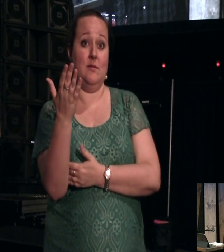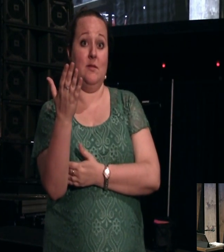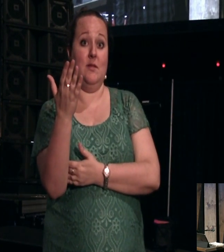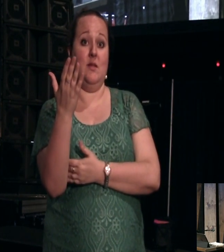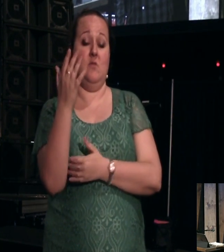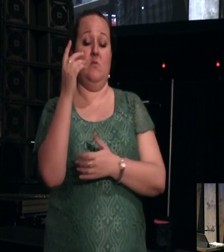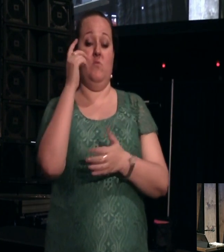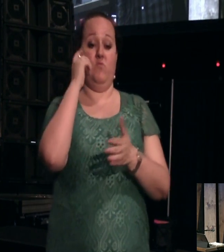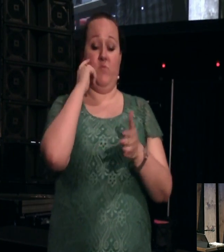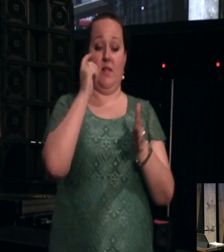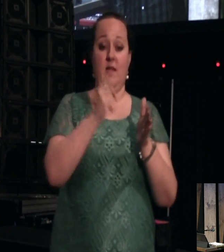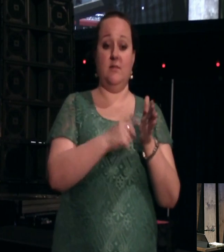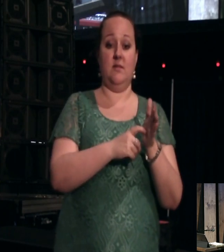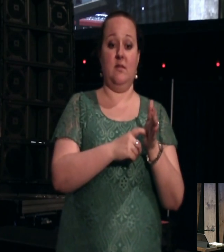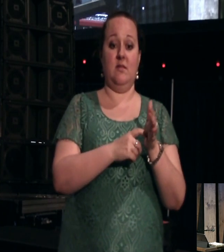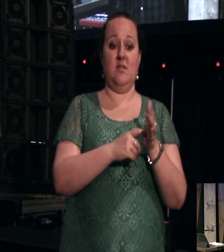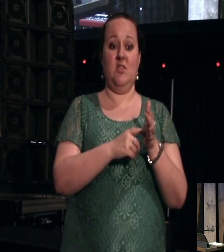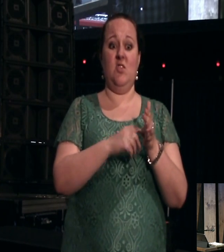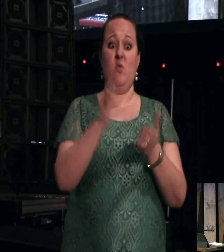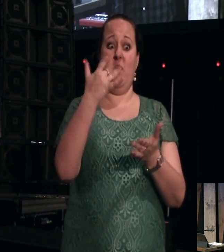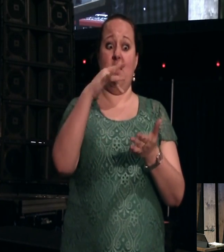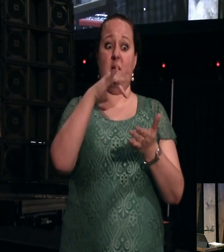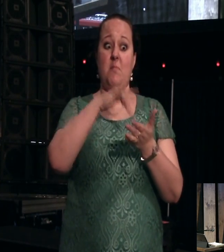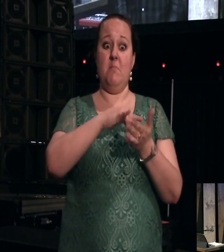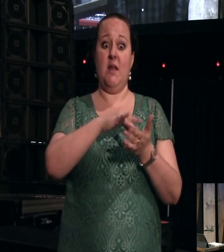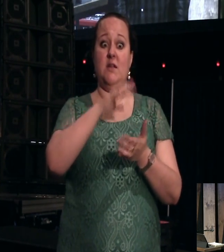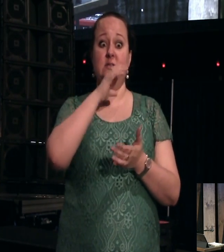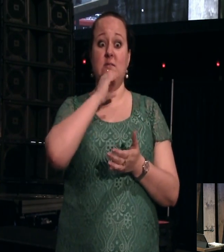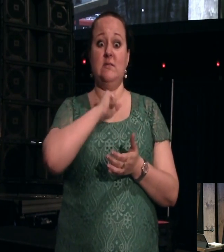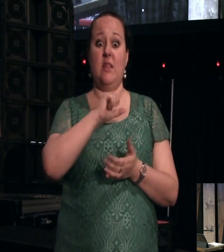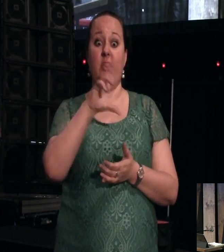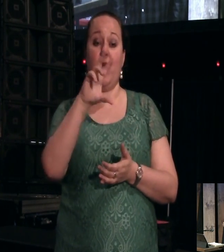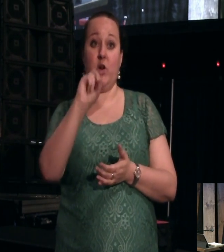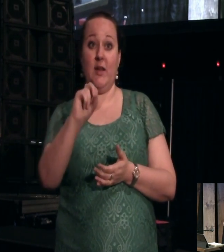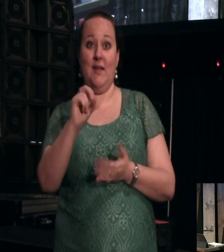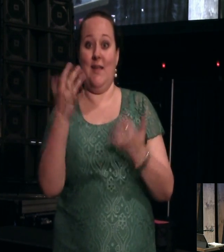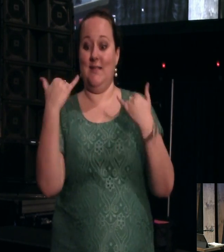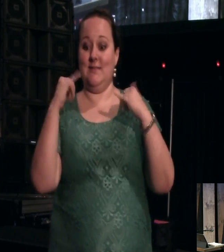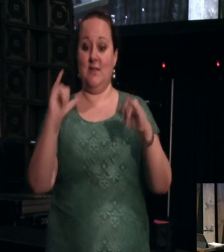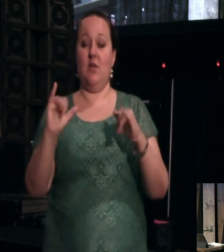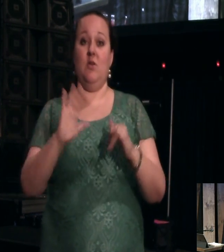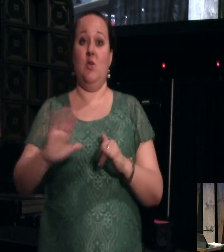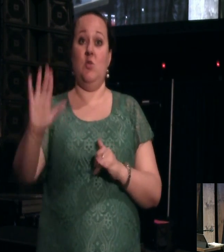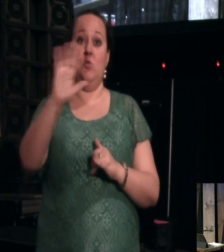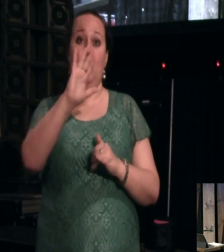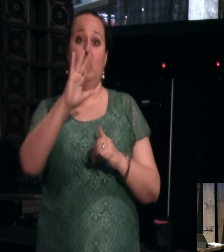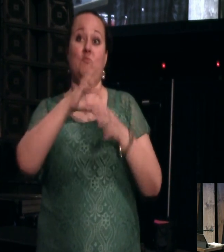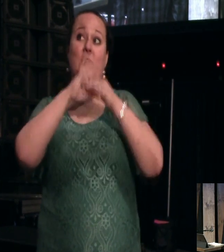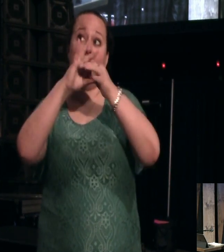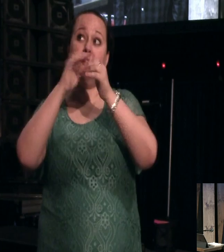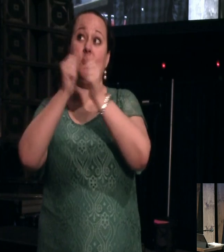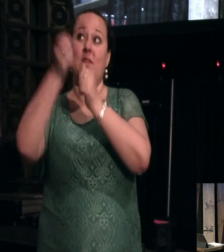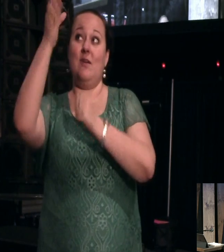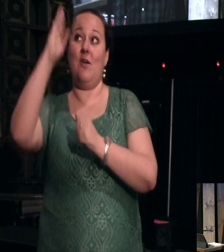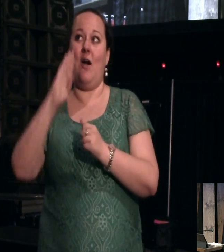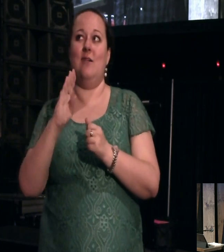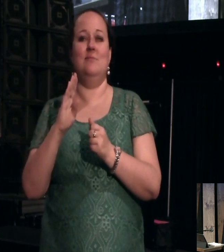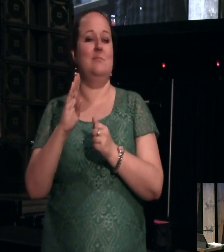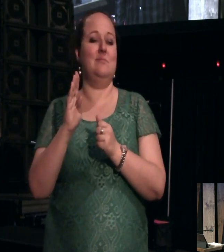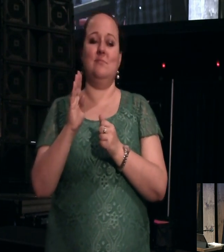It's in waking up one morning and realizing that you're in your mid-30s and still sitting in spiritual